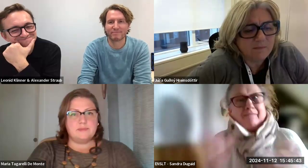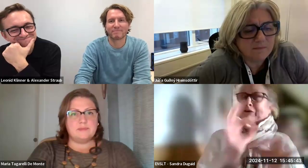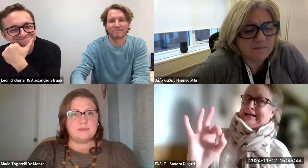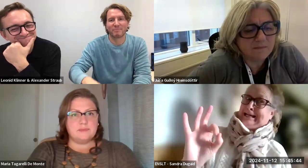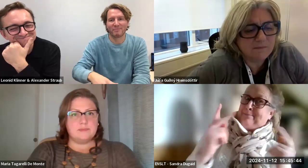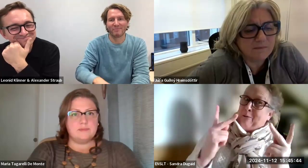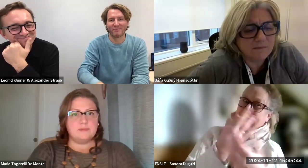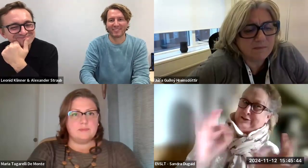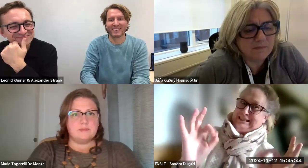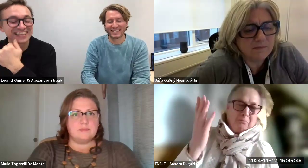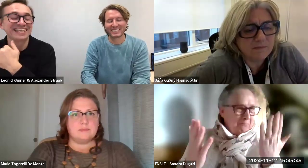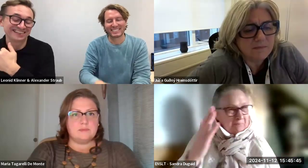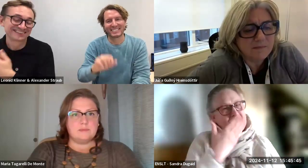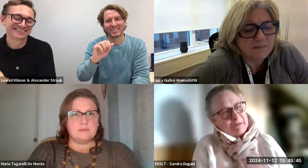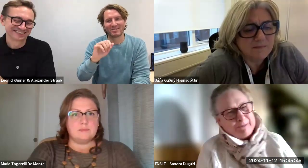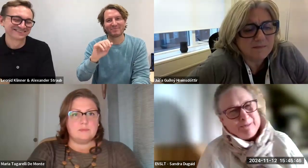in?